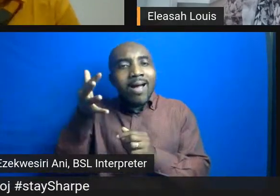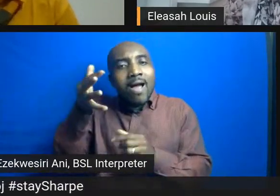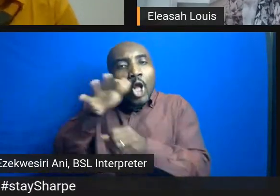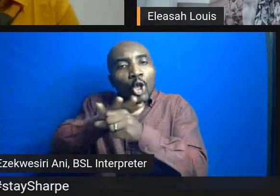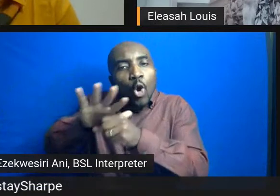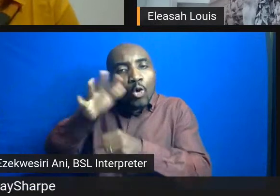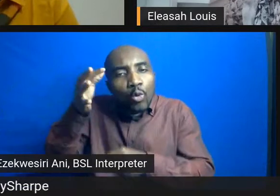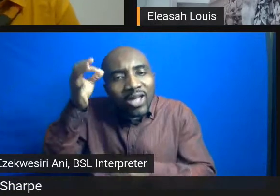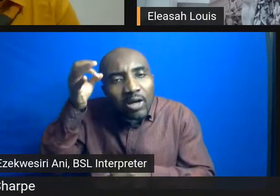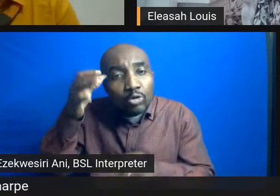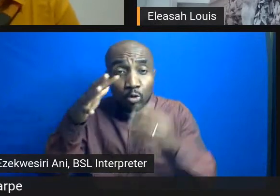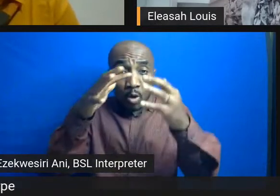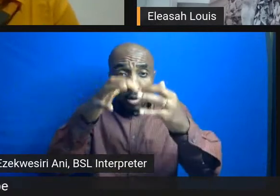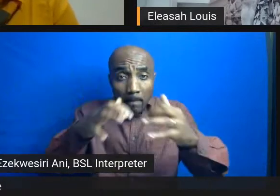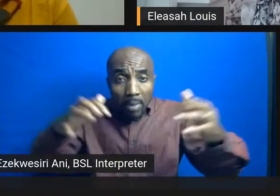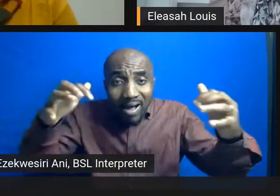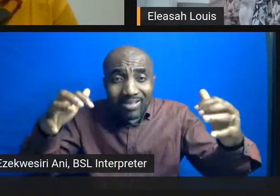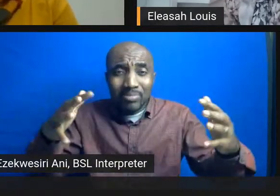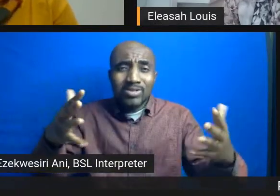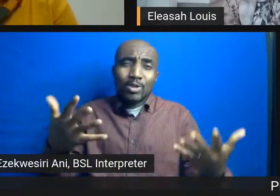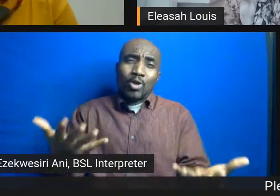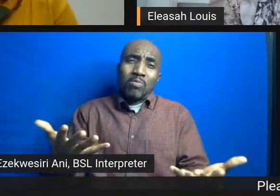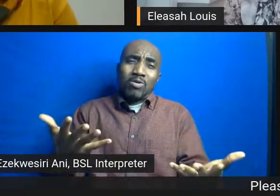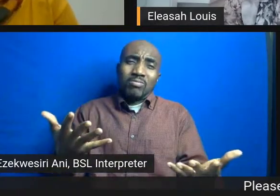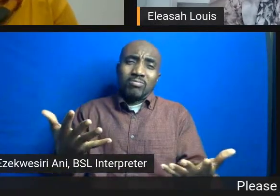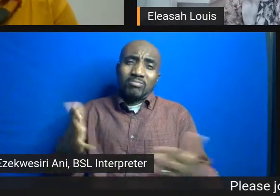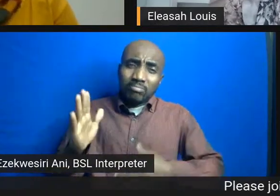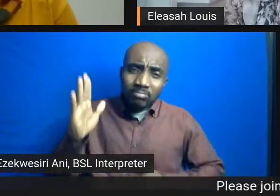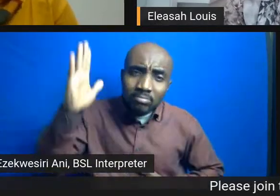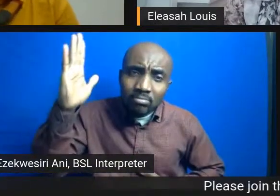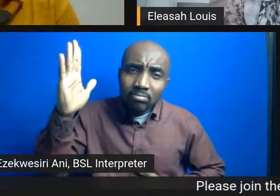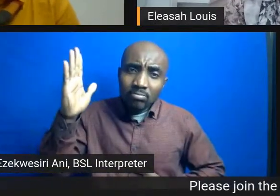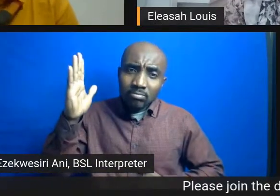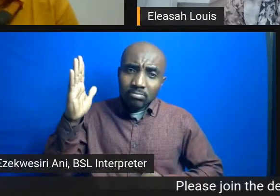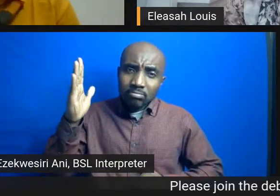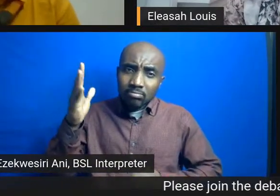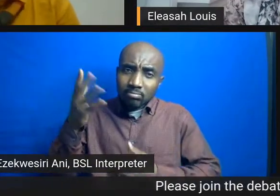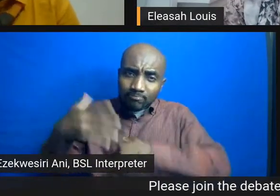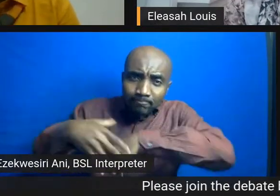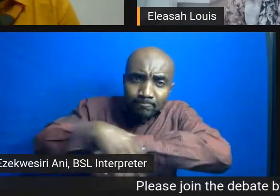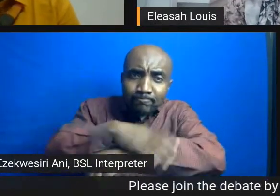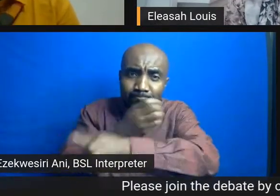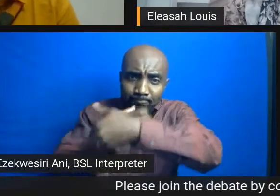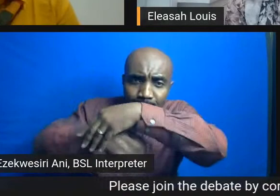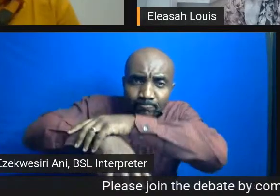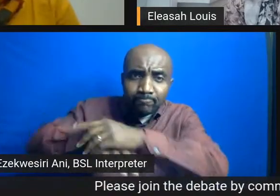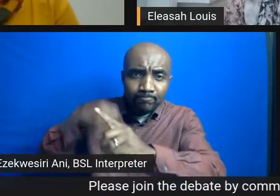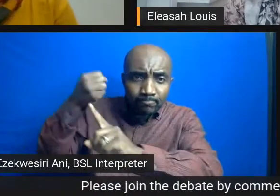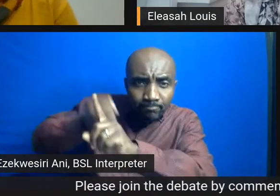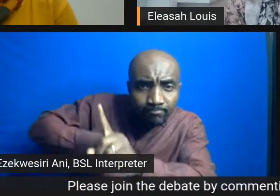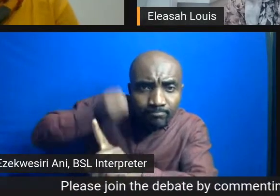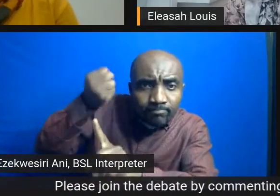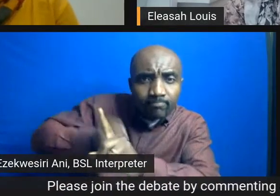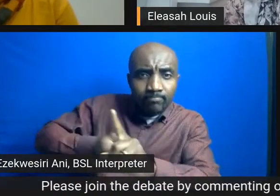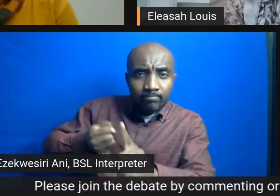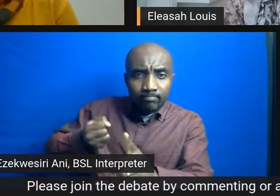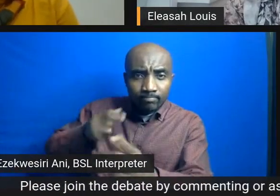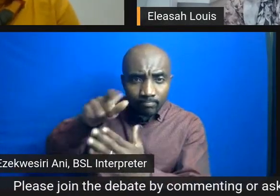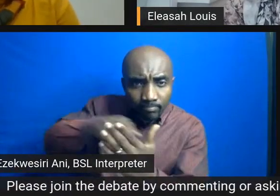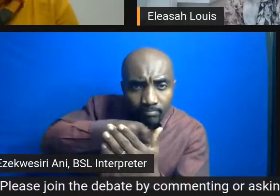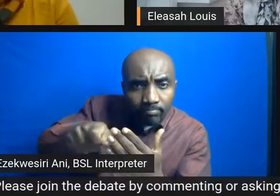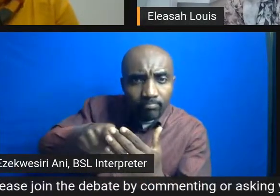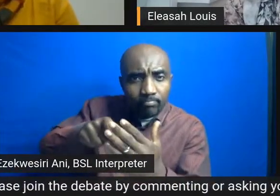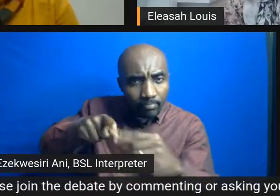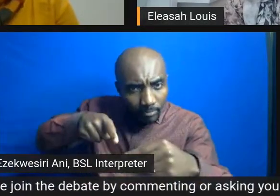parliament, whatever it is. You know, if we want to see those changes, we